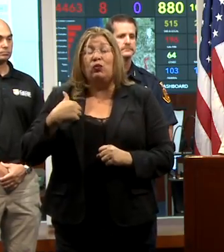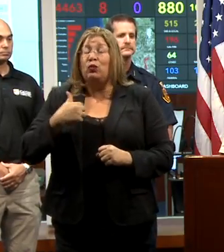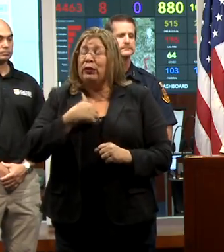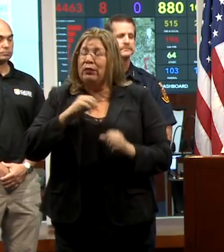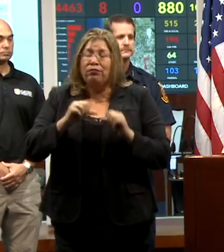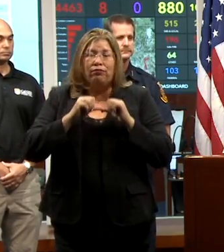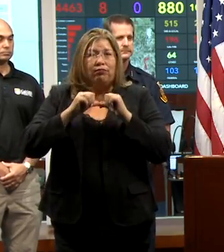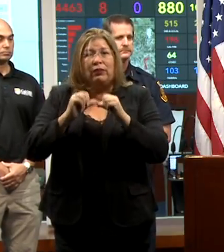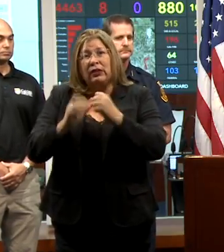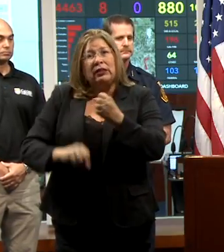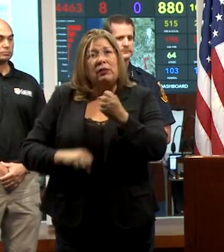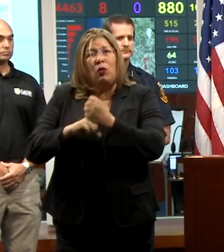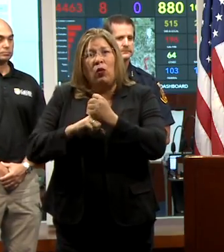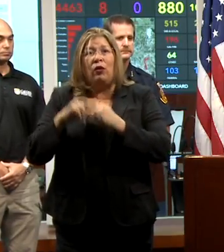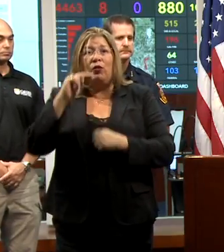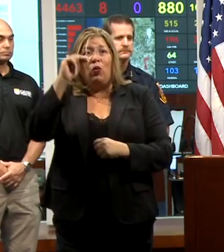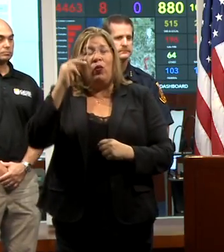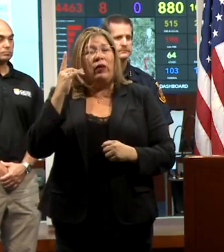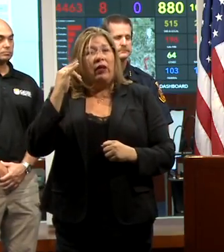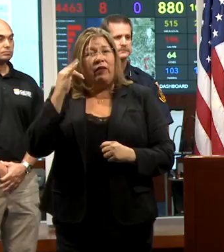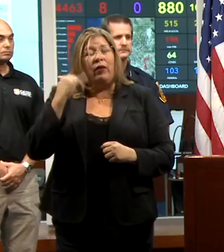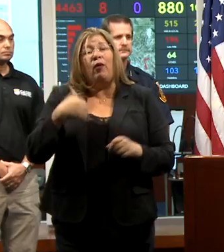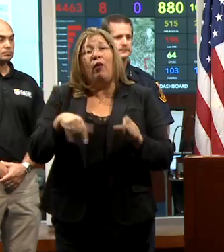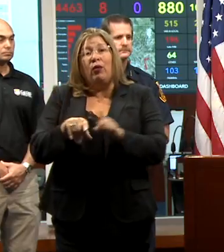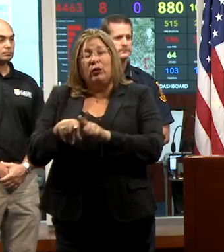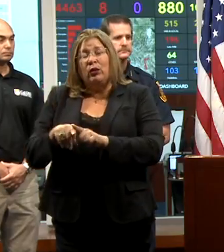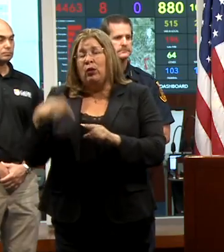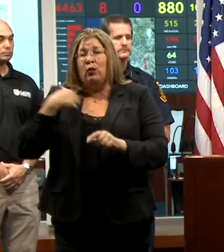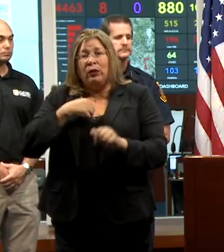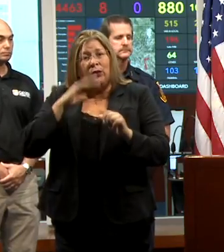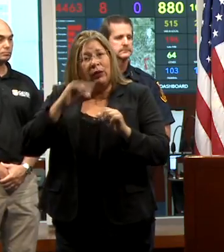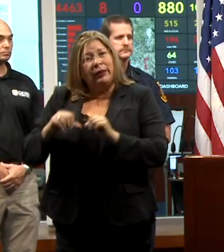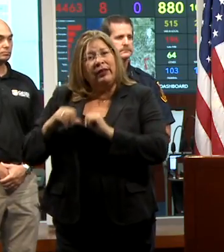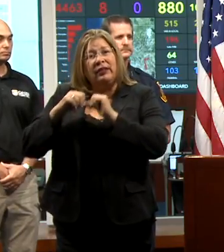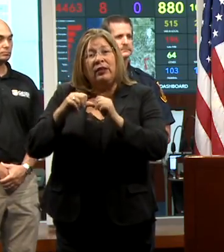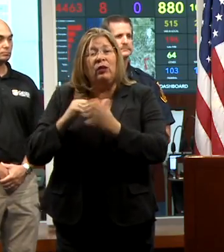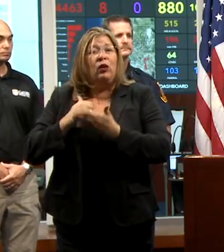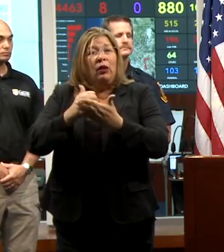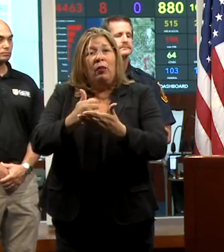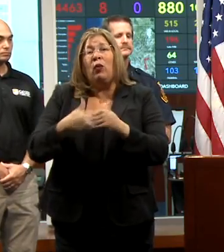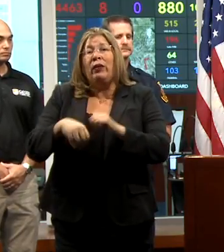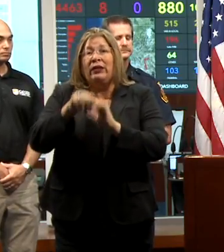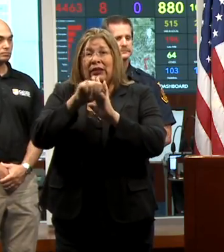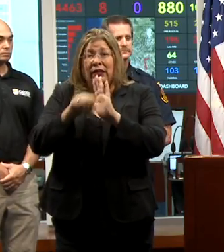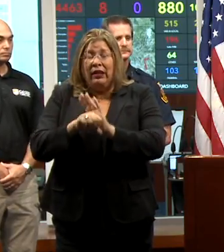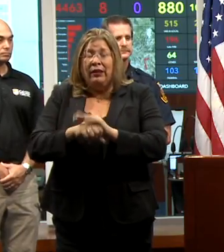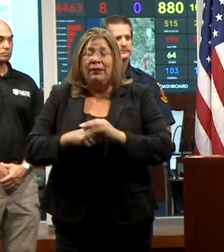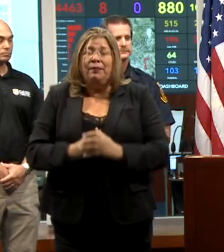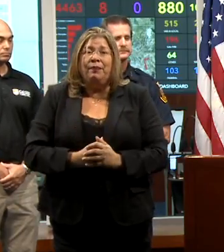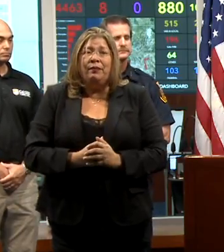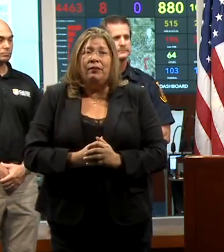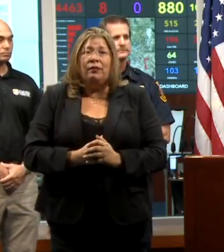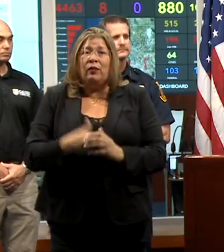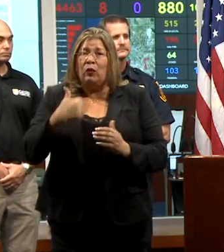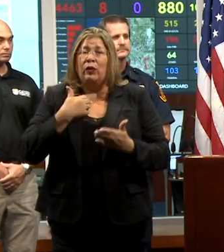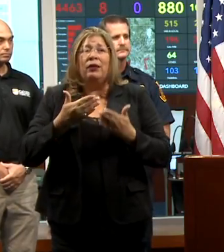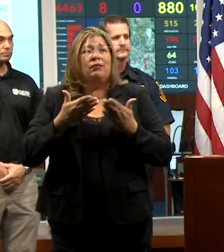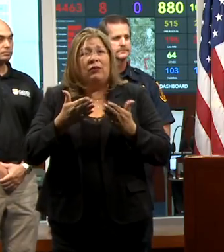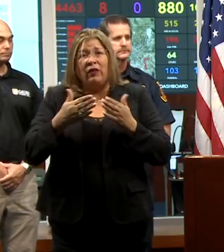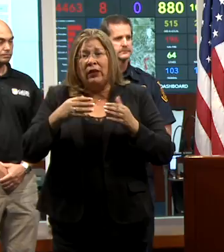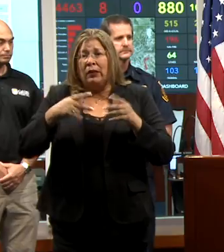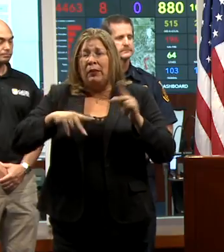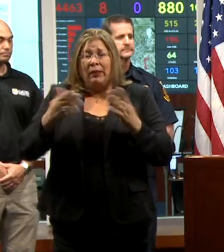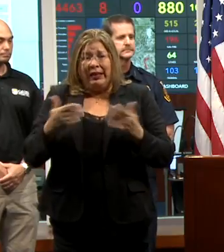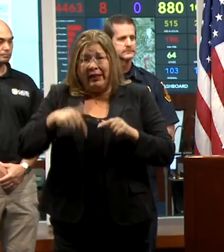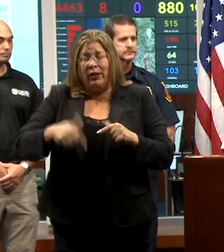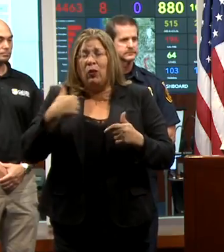to support Northern California as well and continue to help with the state. We continue to serve the public here, and we're tied in with our